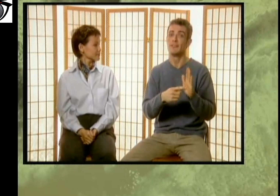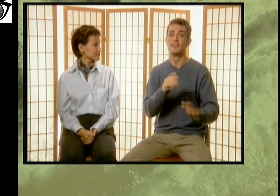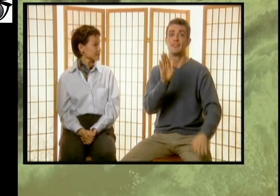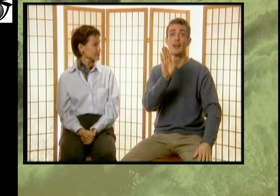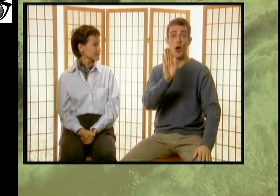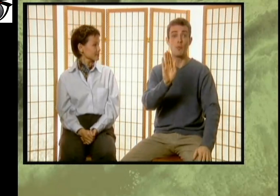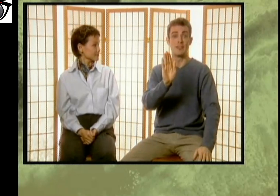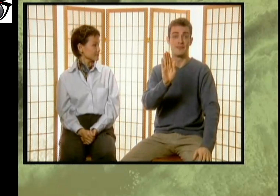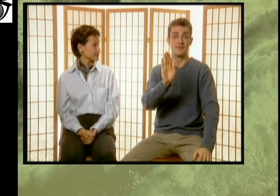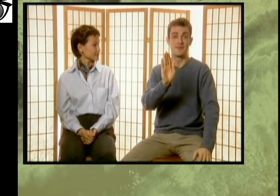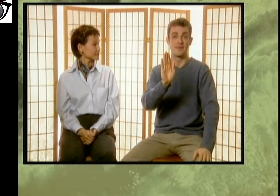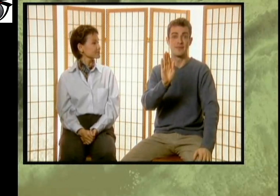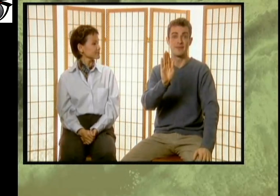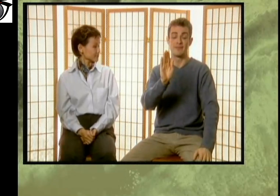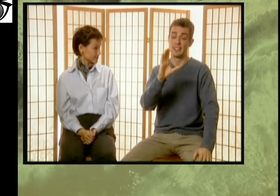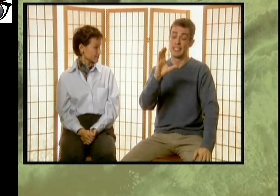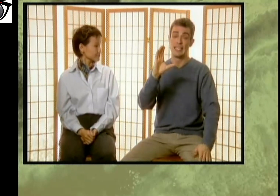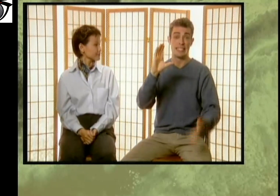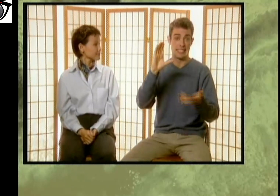example, open,